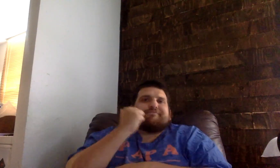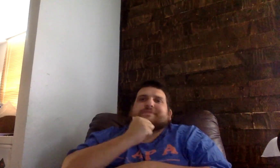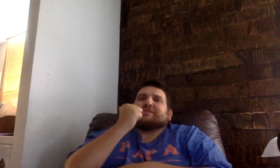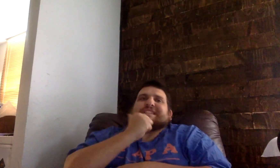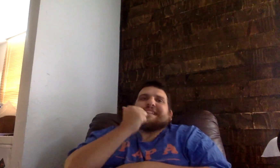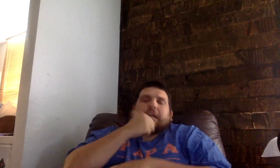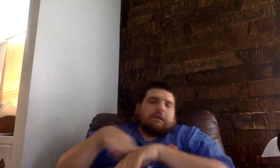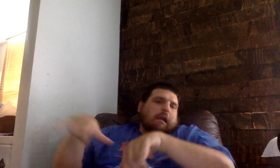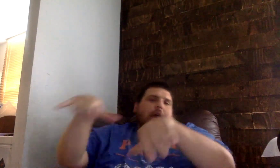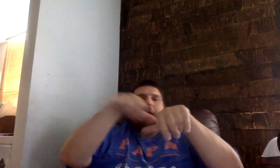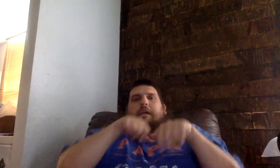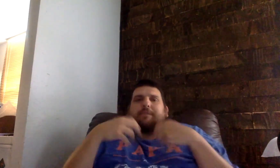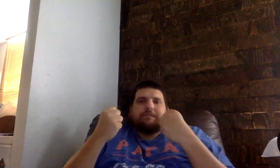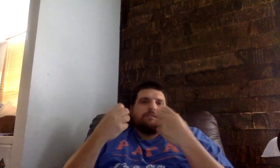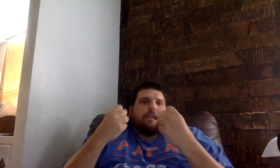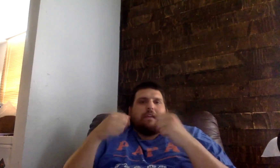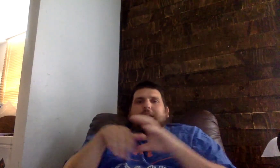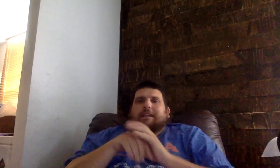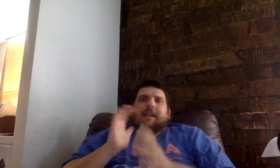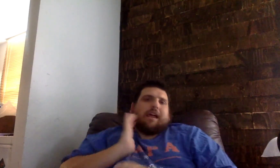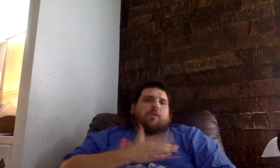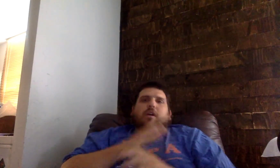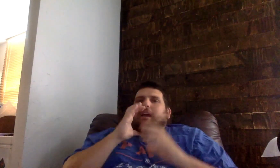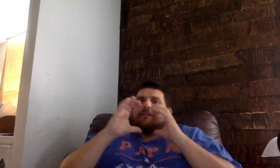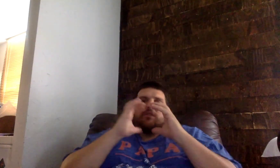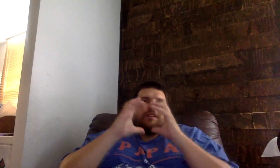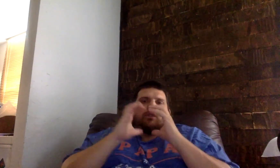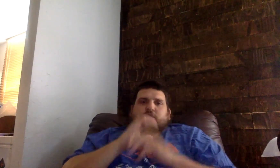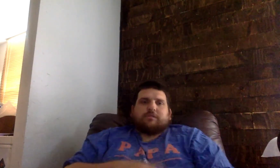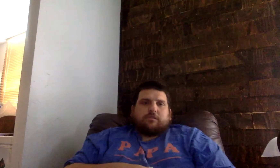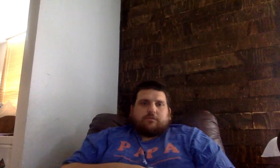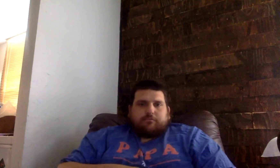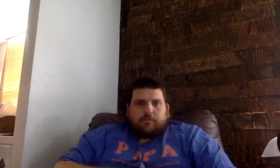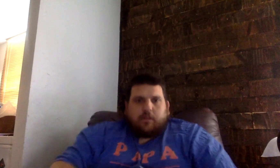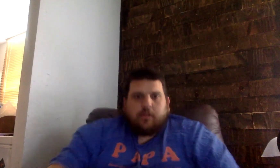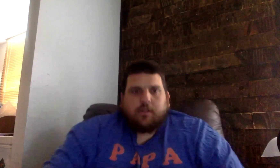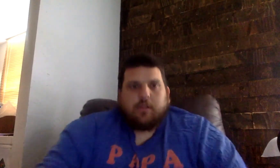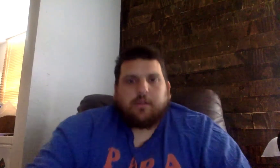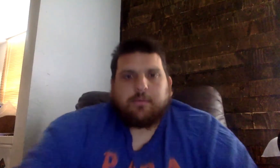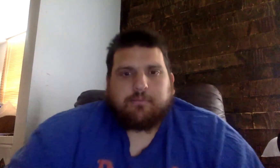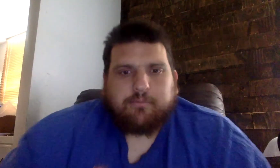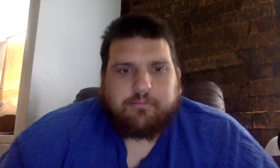So those words you'll use every day. They're very common in our conversations.